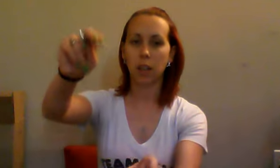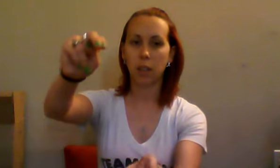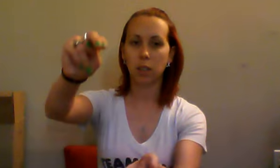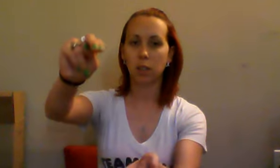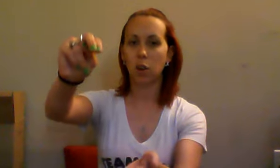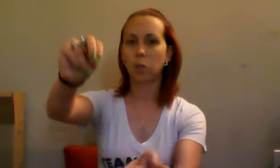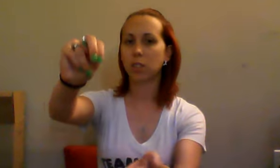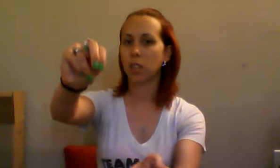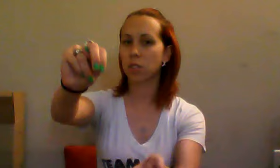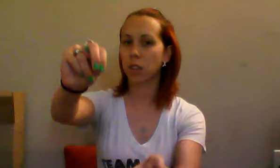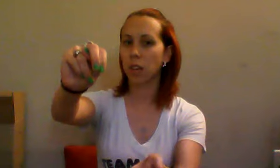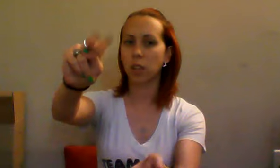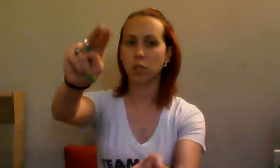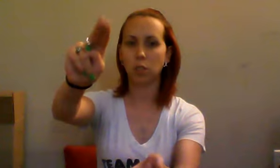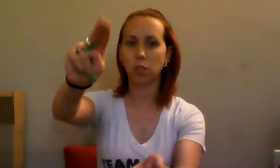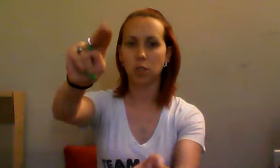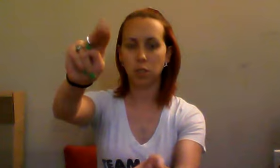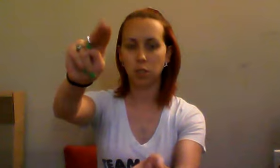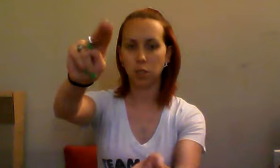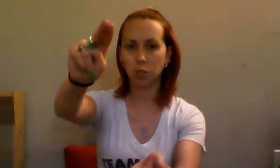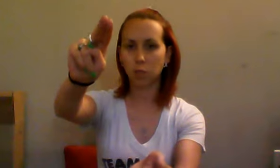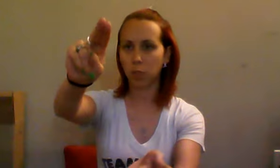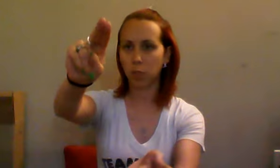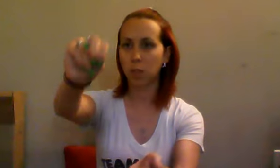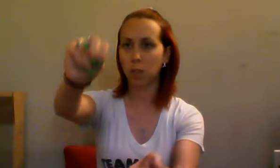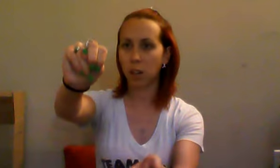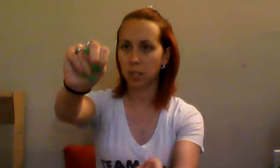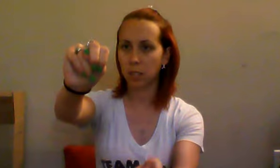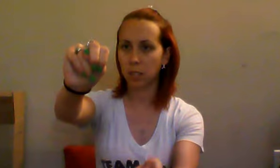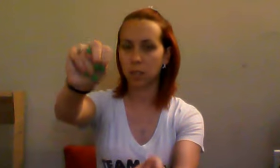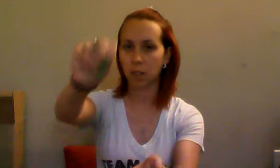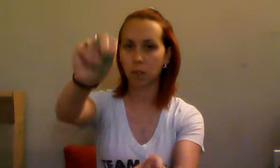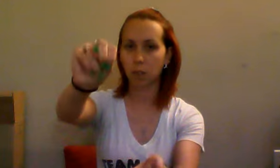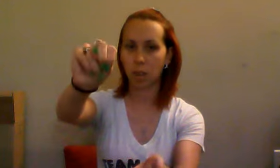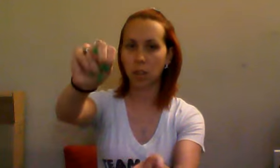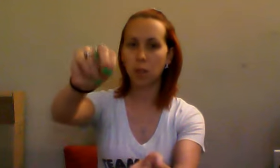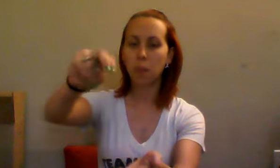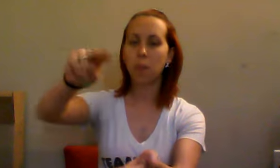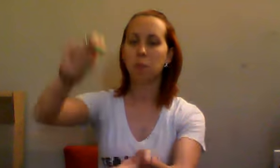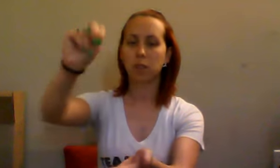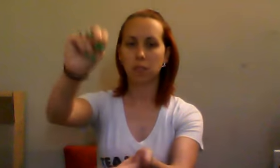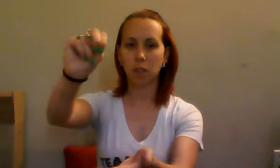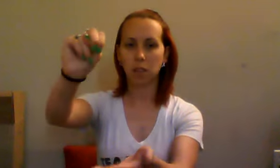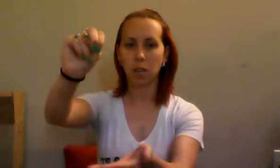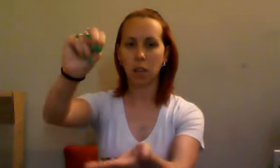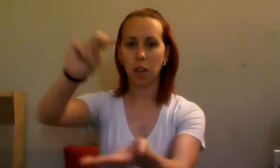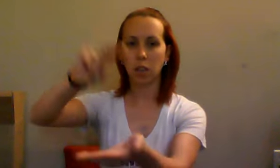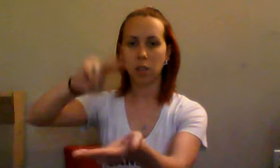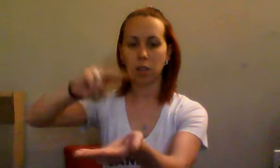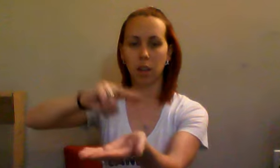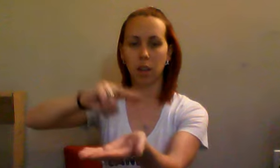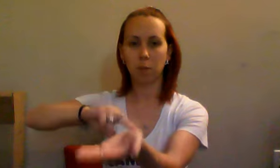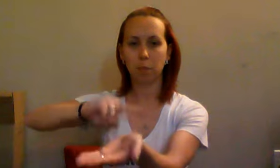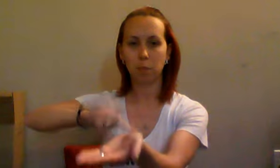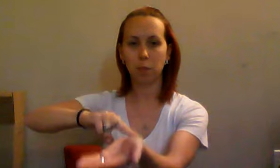sign almost like you're signing N. You're using two fingers because it is the sign for N, but instead of signing N, you're going to tap your